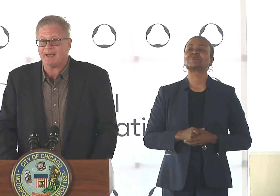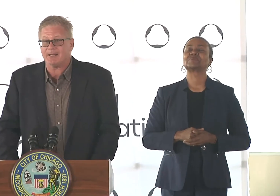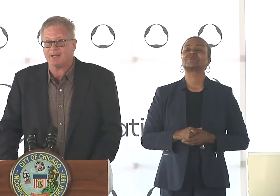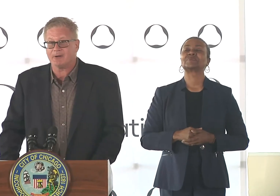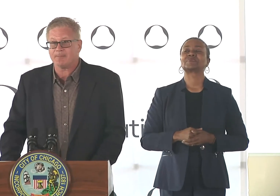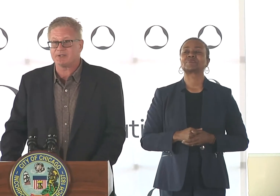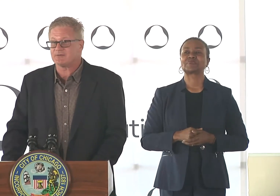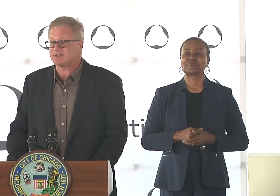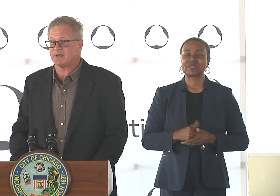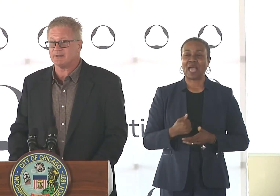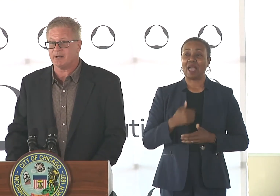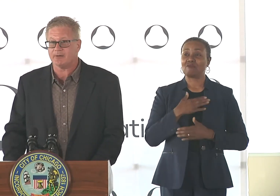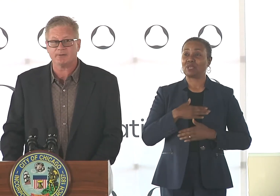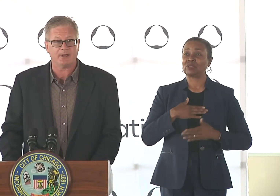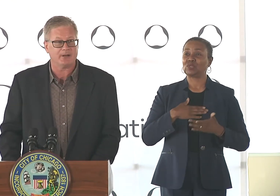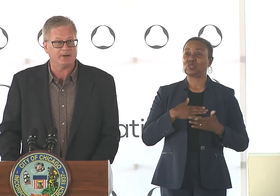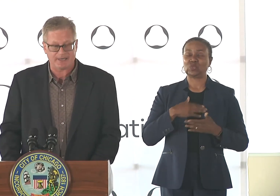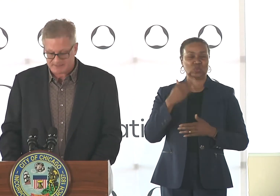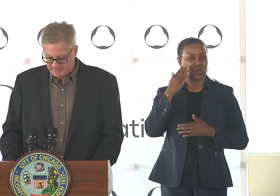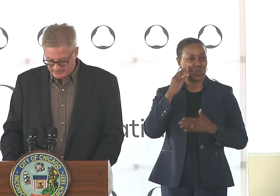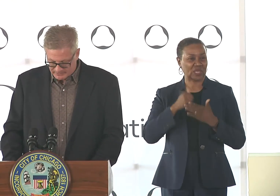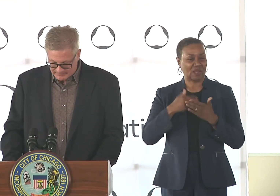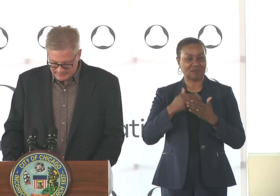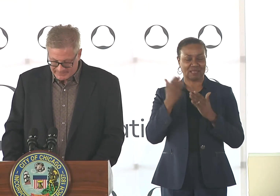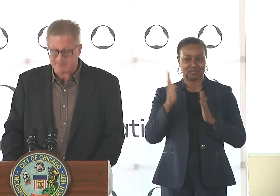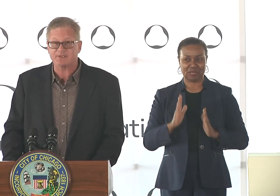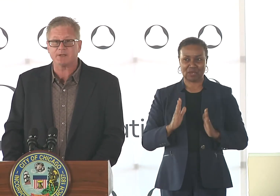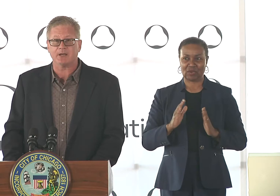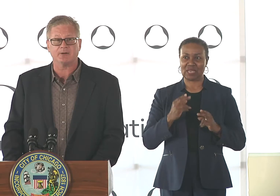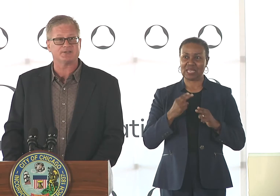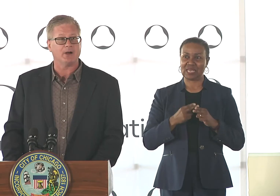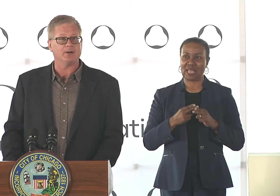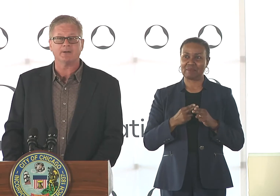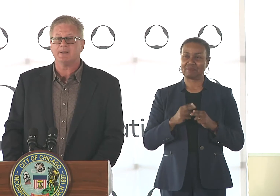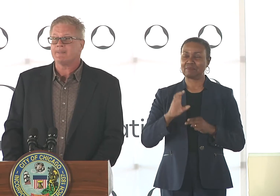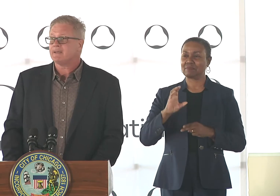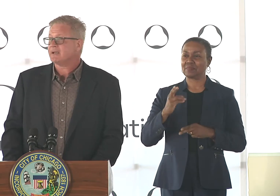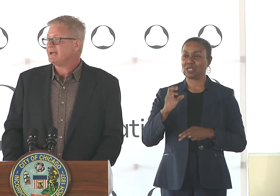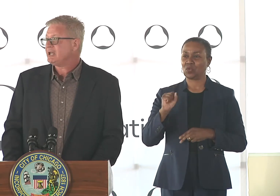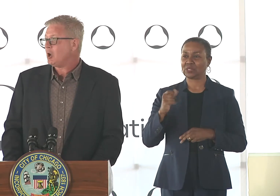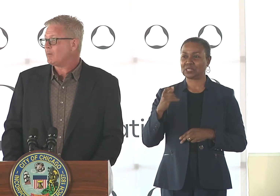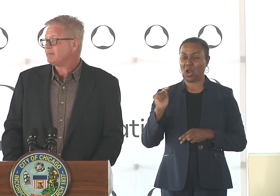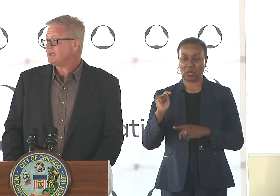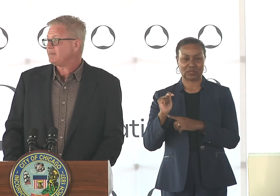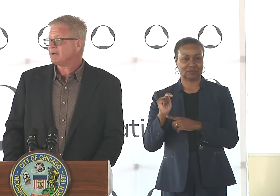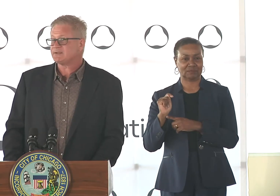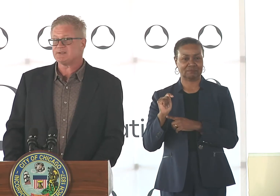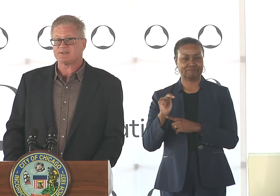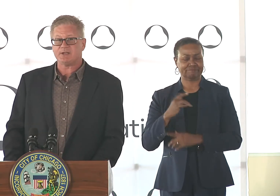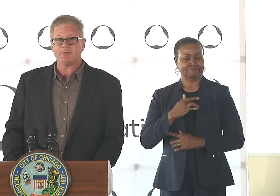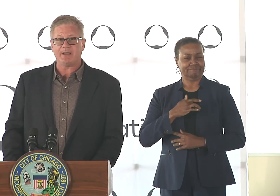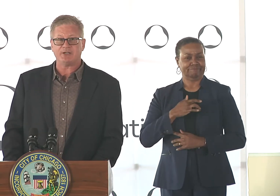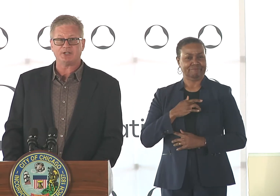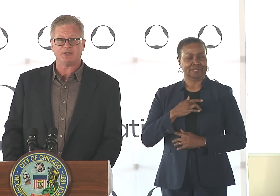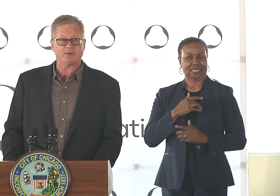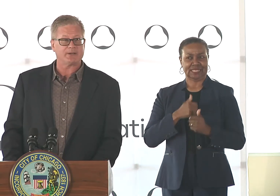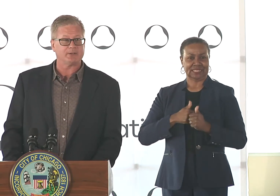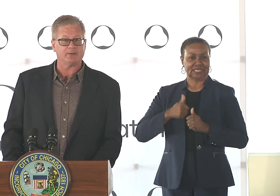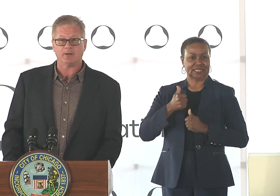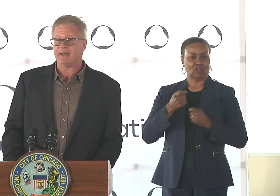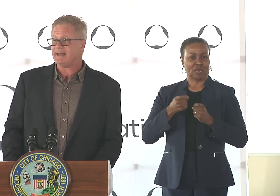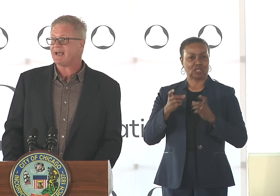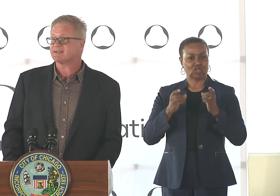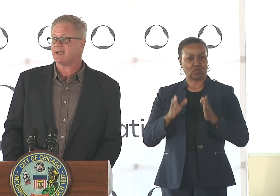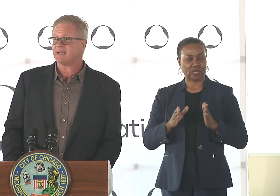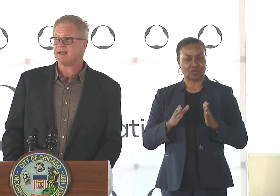morning I had a great pleasure of just getting to know our next speaker. His name is Chris Hart. It kind of hit home to me because he's a senior managing